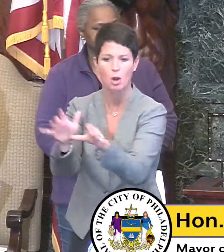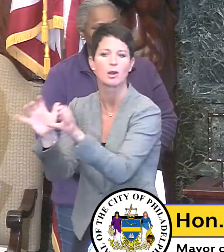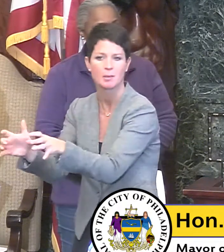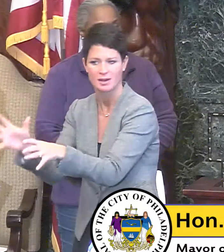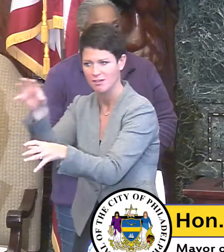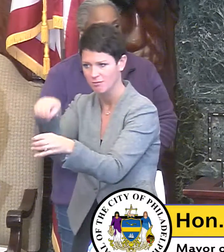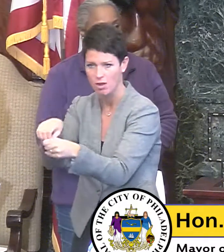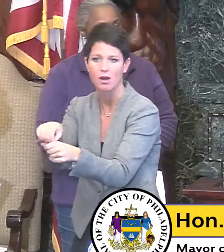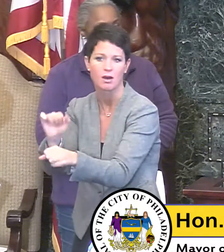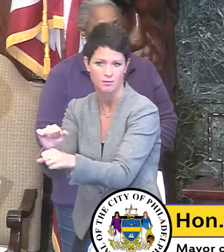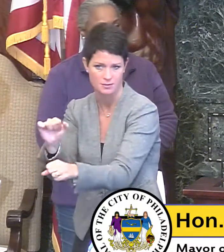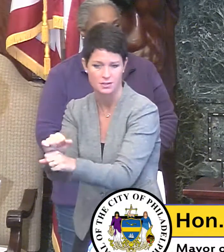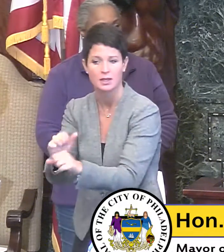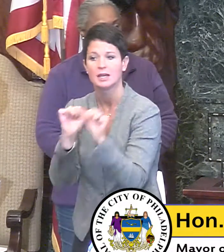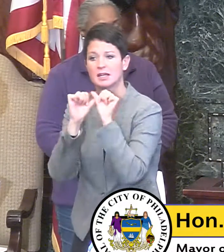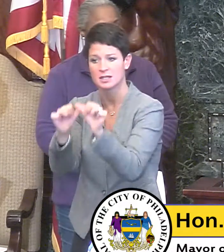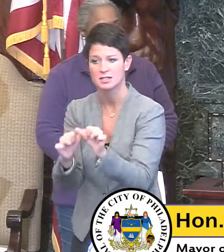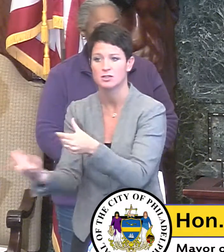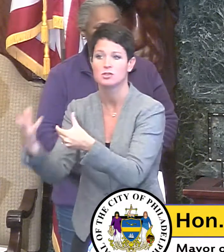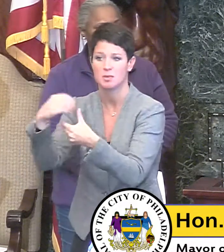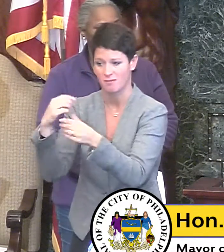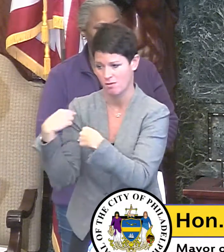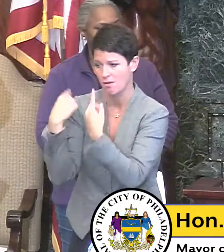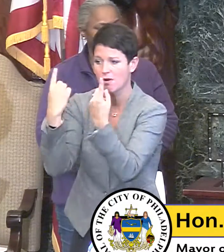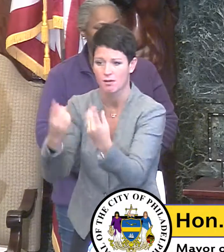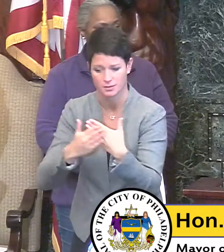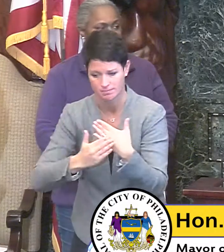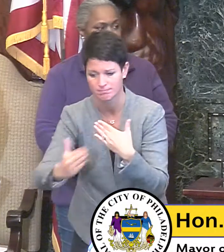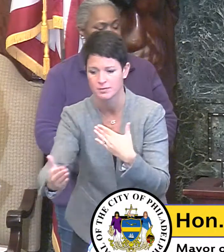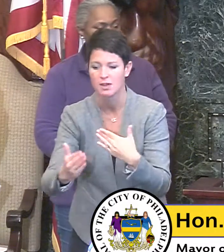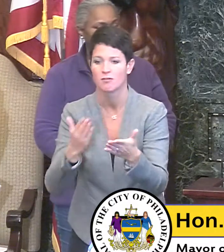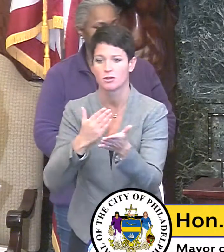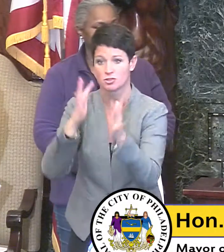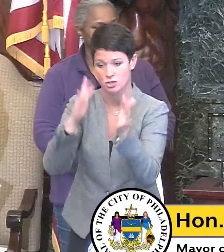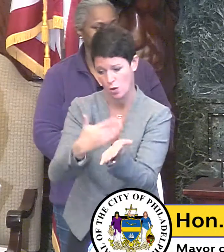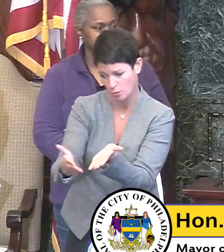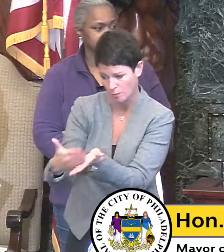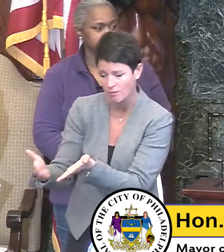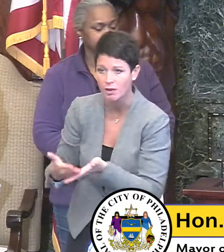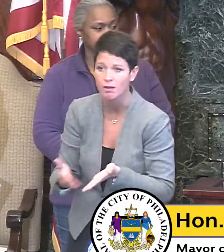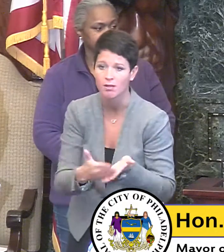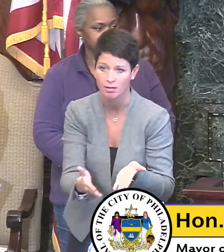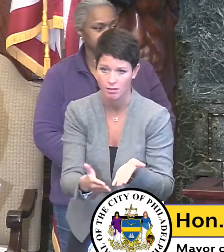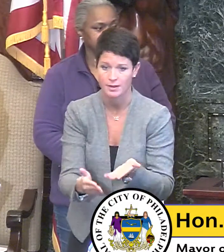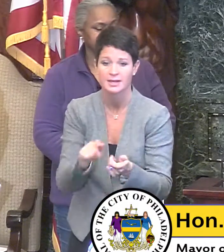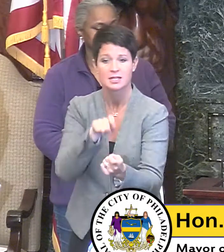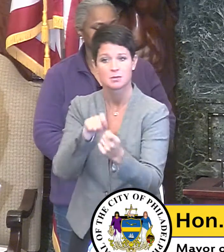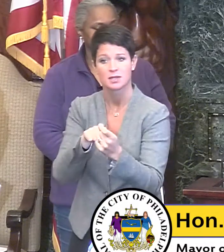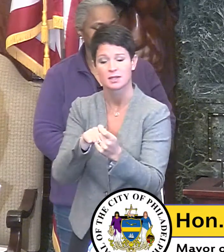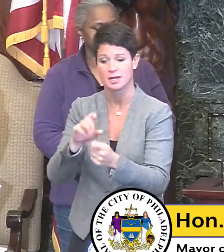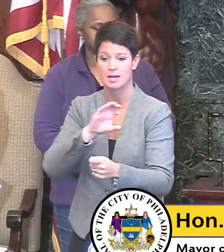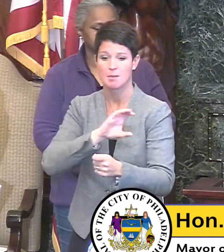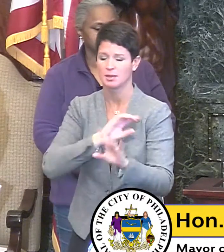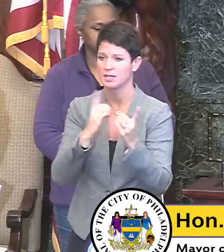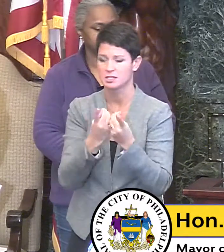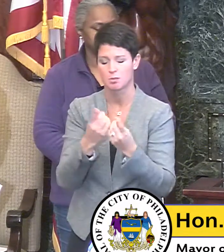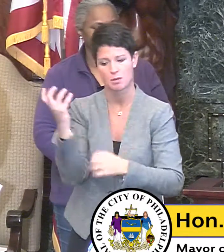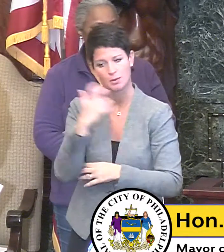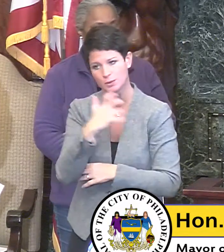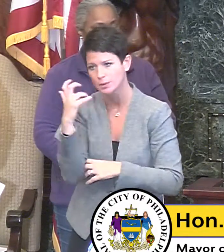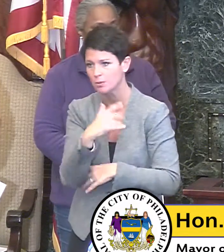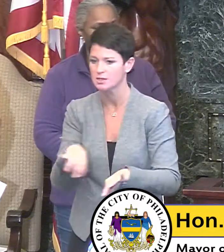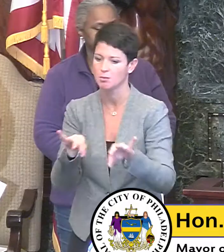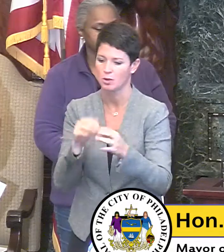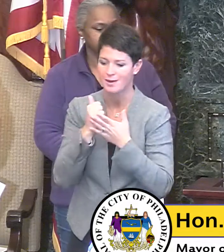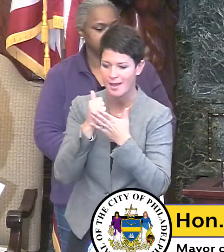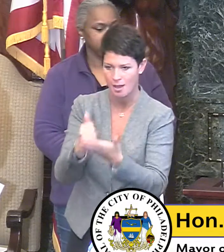in this effort and continues to be involved in this effort when it comes to snow removal. Specifically, our police department stepped up big time when it came to